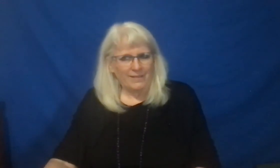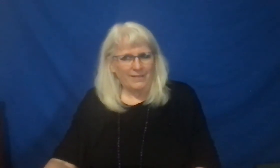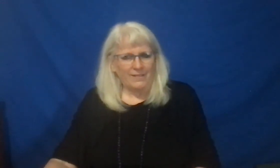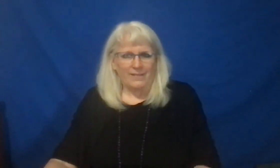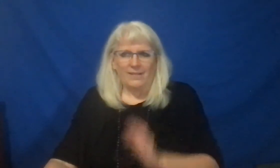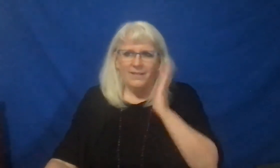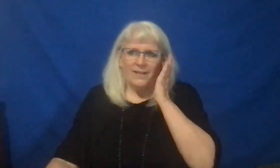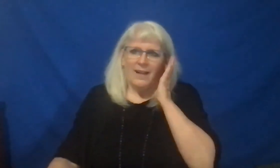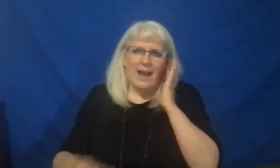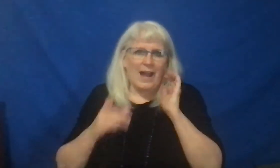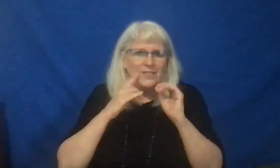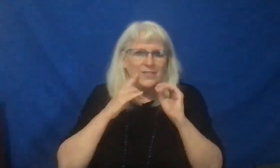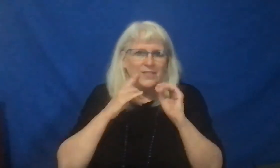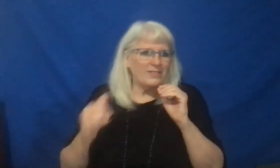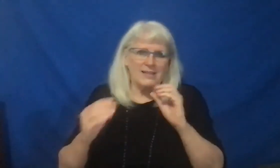biggest lesson of all of this for me.